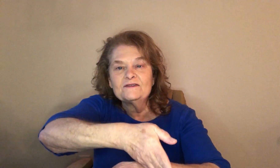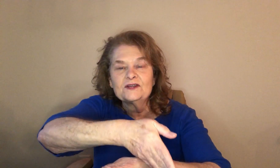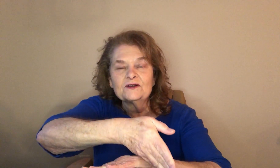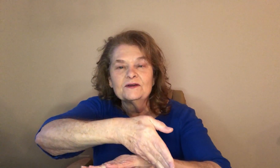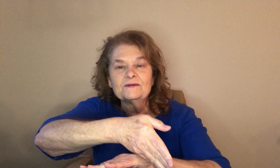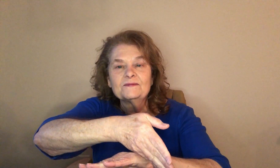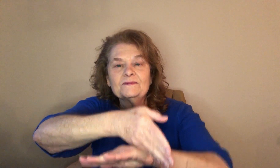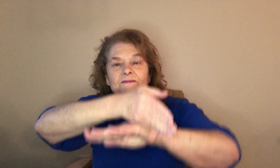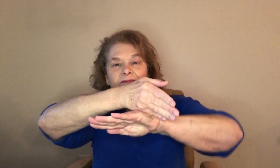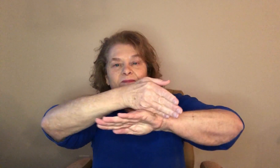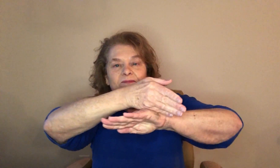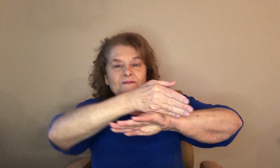after.